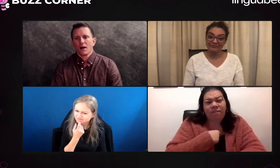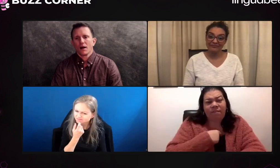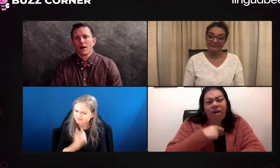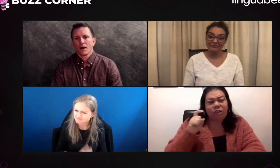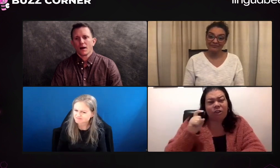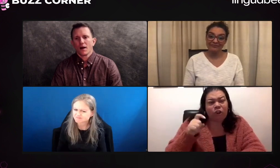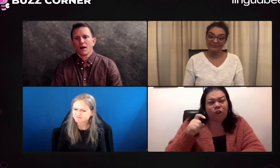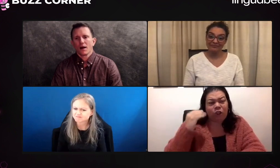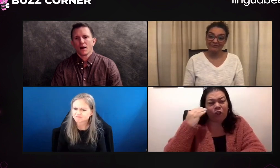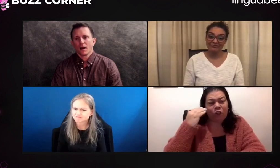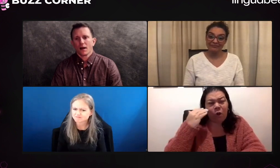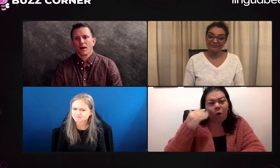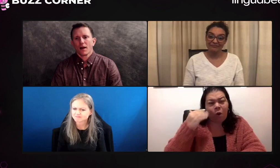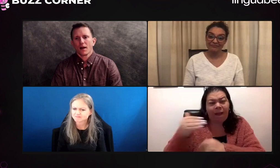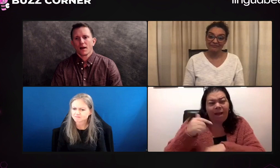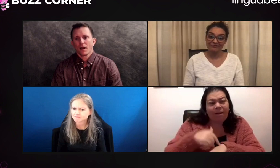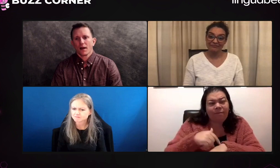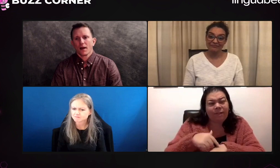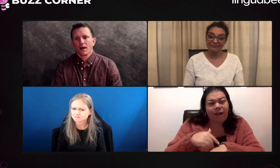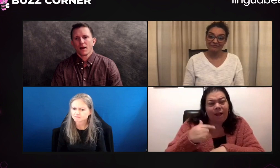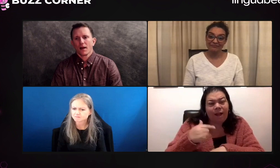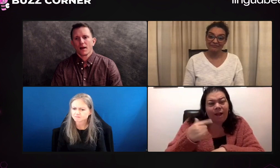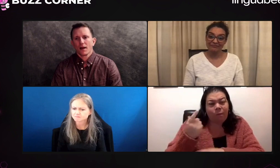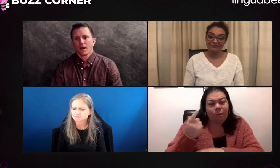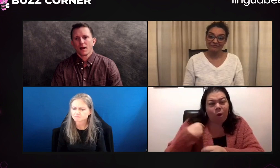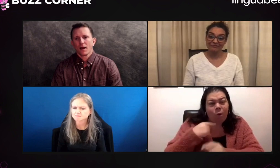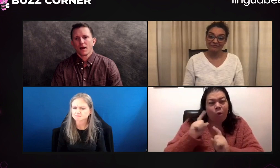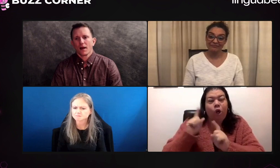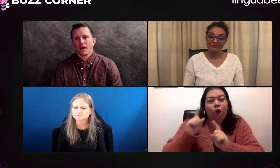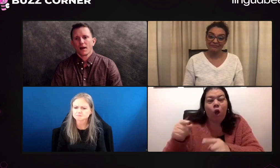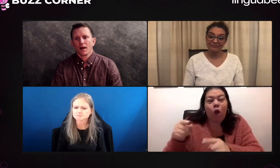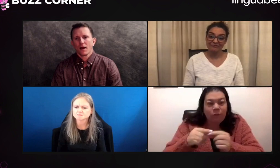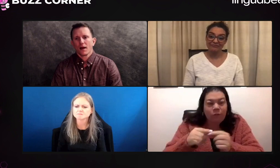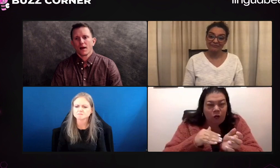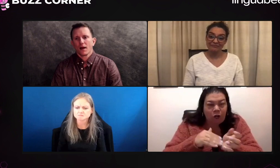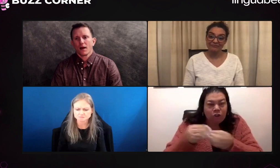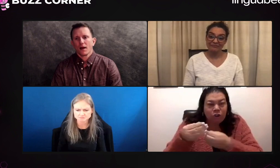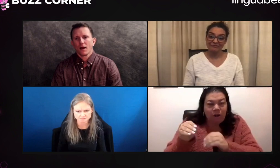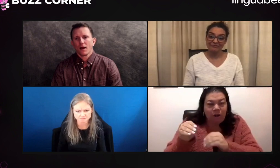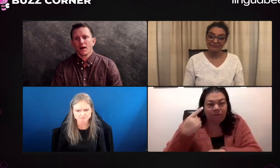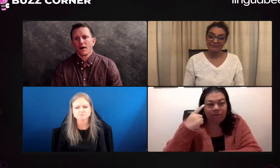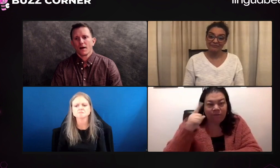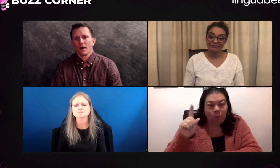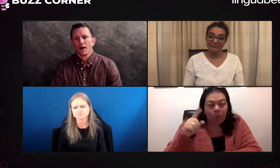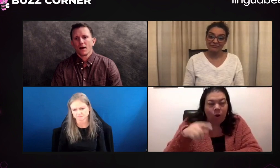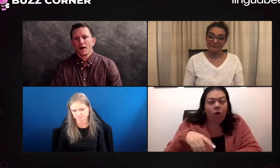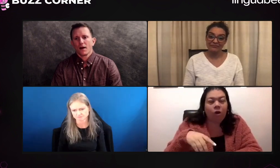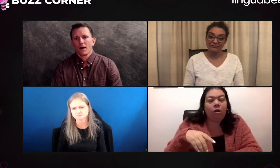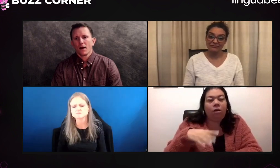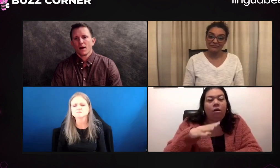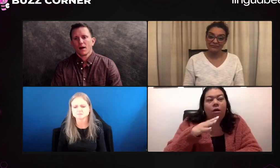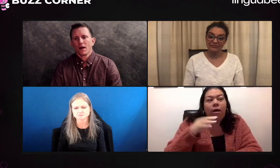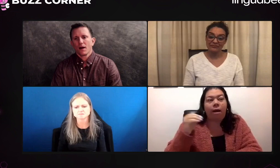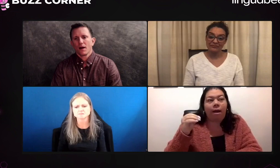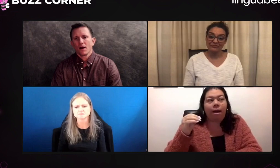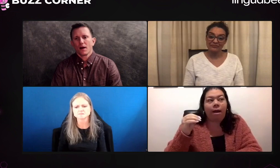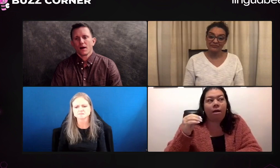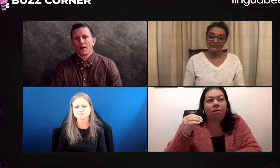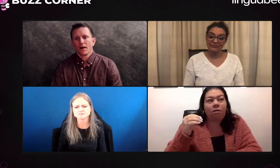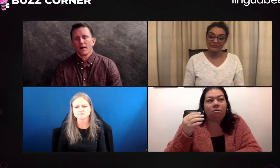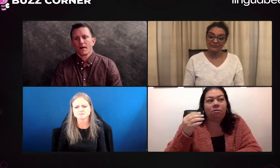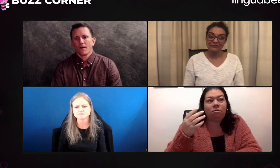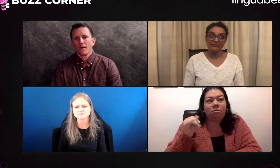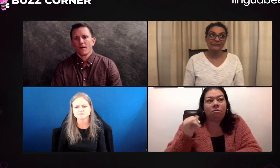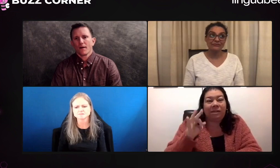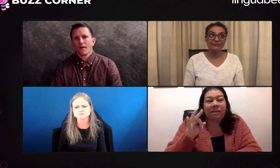that skill? I say most of us should know ahead of time when we're going to the doctor's office, like the reasons